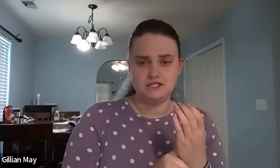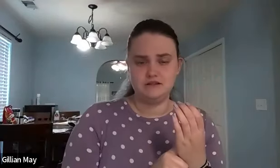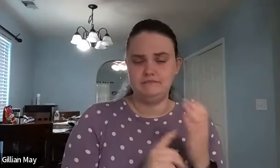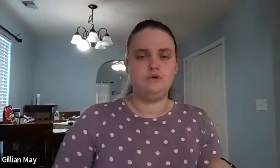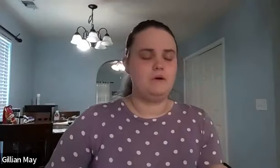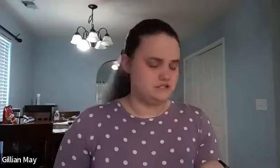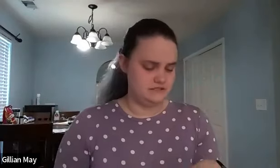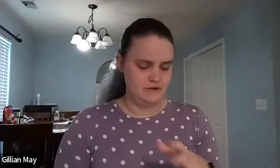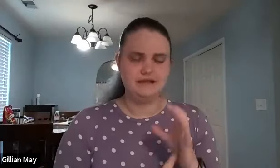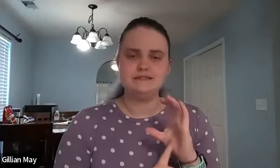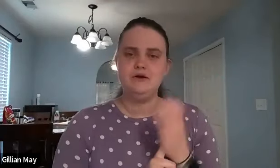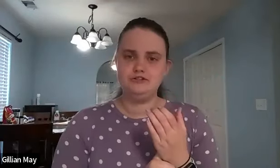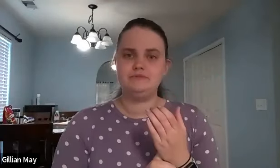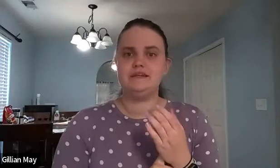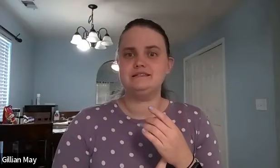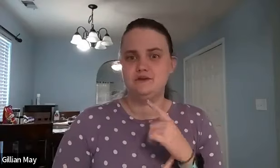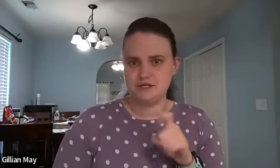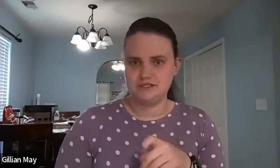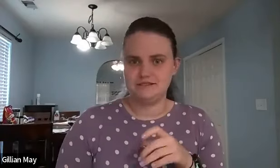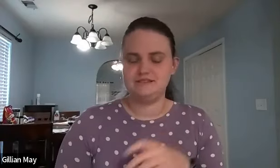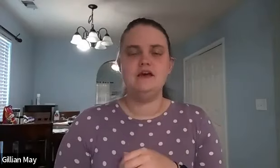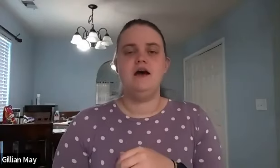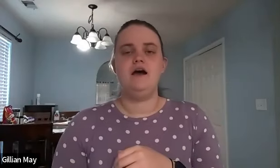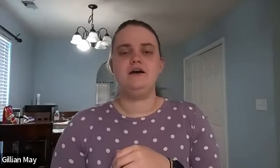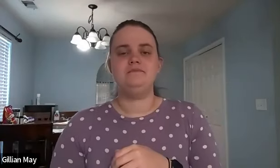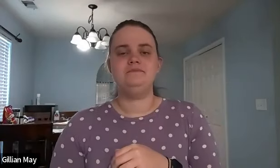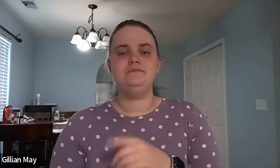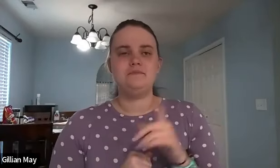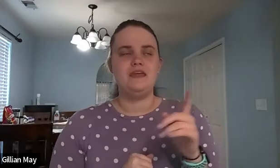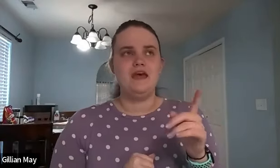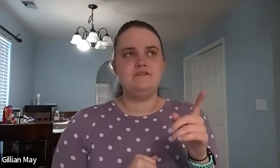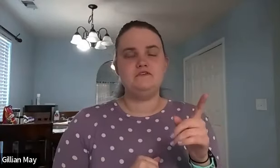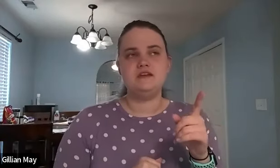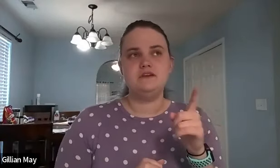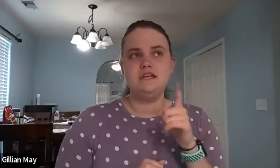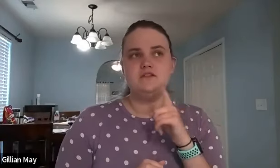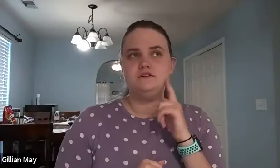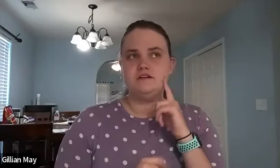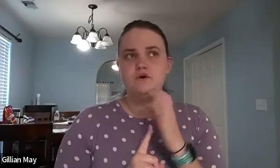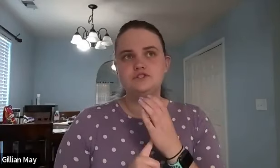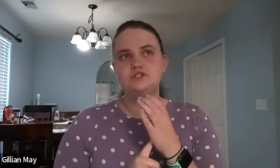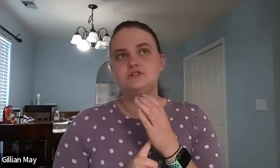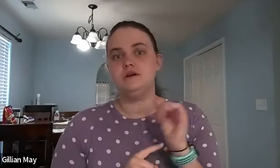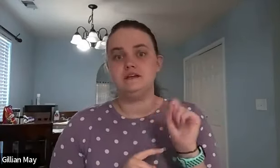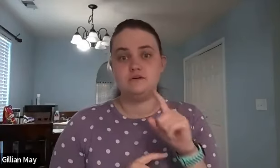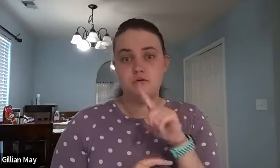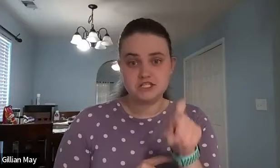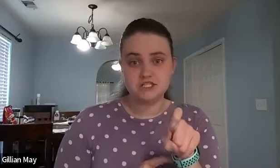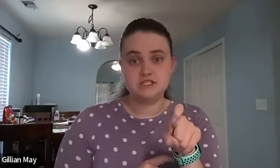questions, why did I say culture, but then I said questions. If you think of any other deaf culture or ASL questions, you